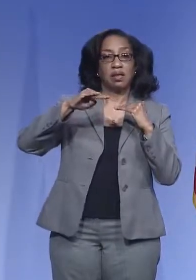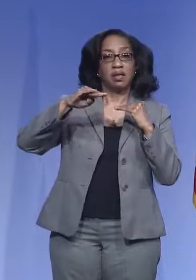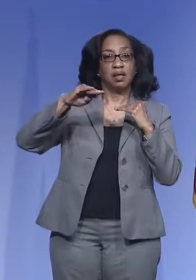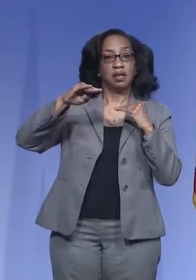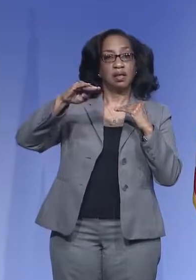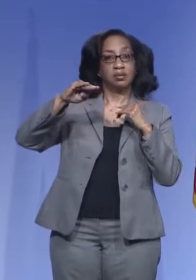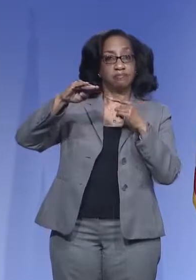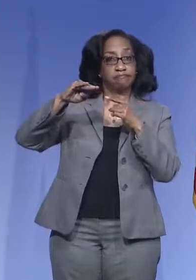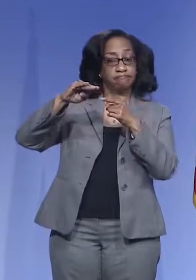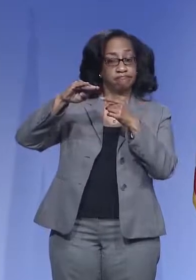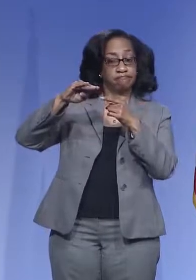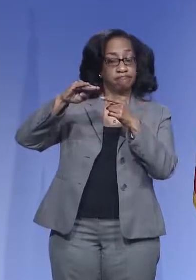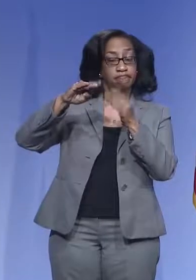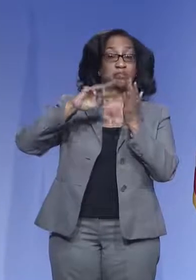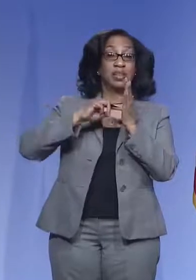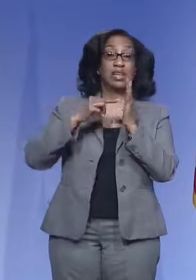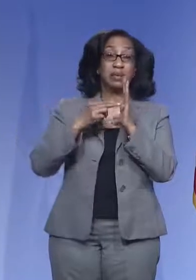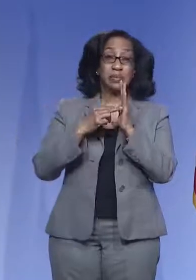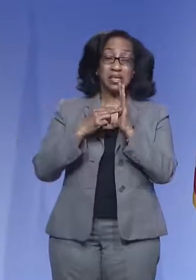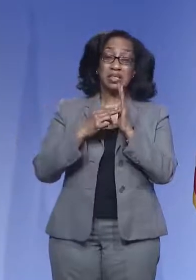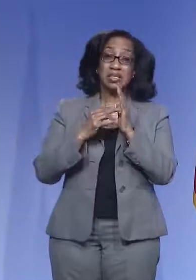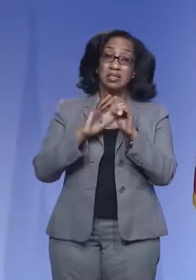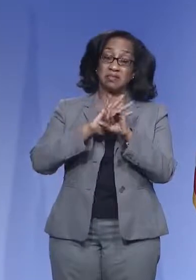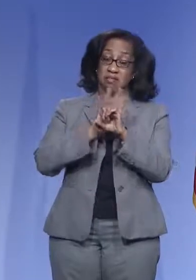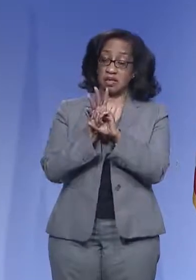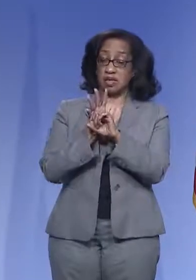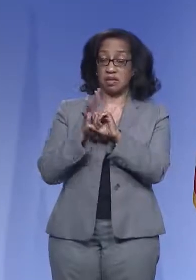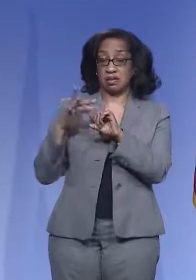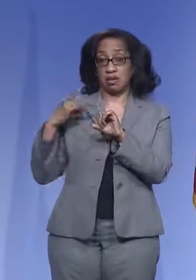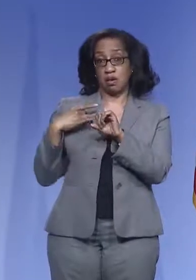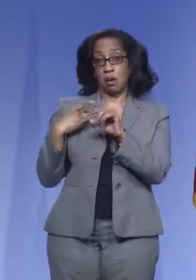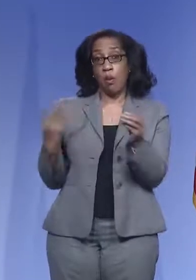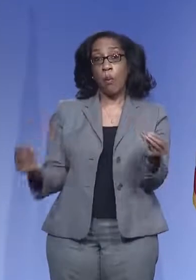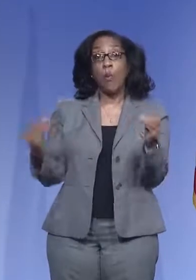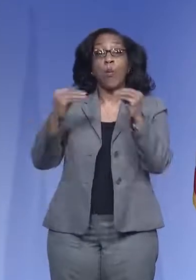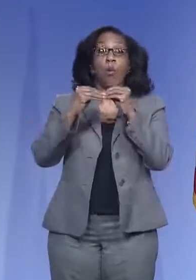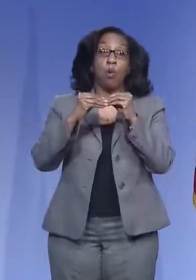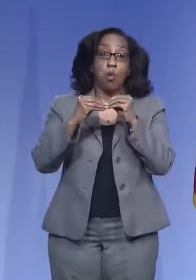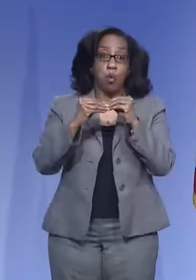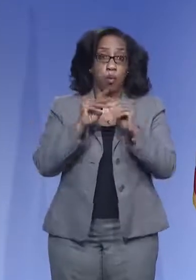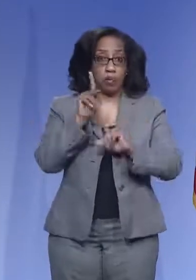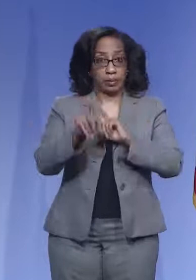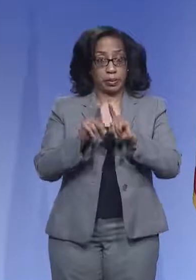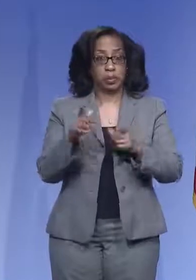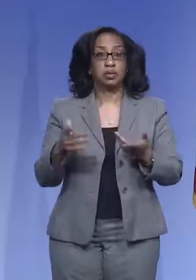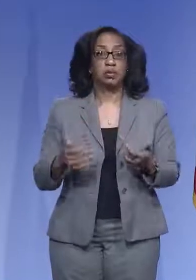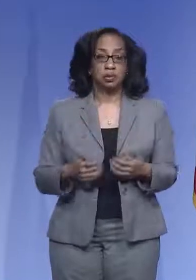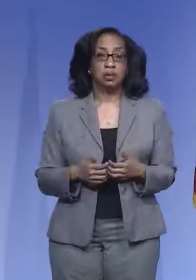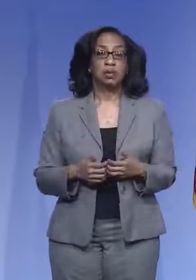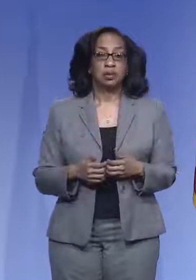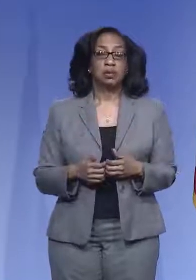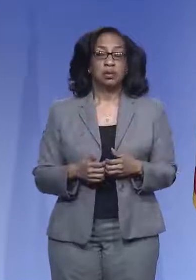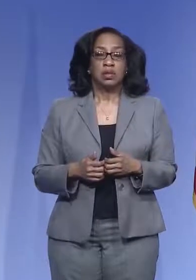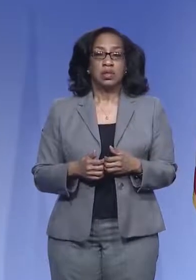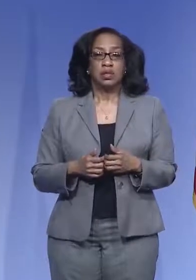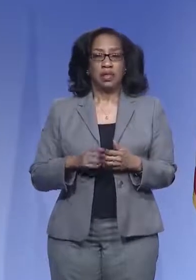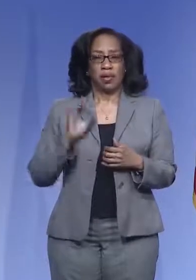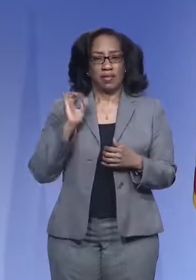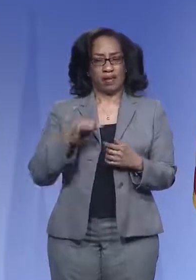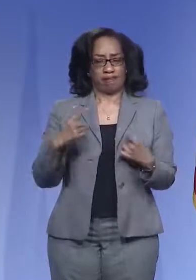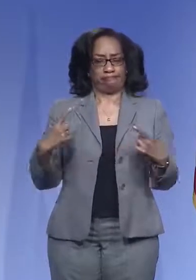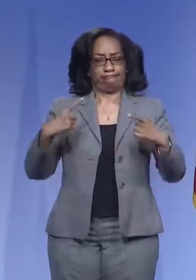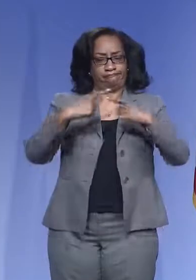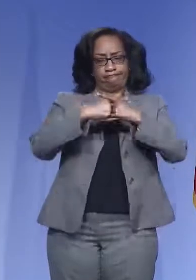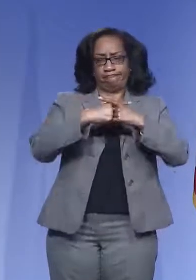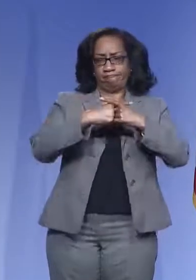means that it is actually growing. And that is counter to what we were just talking about here. We're believing